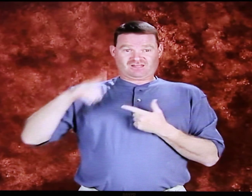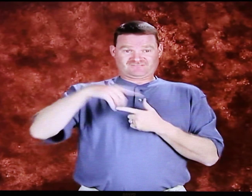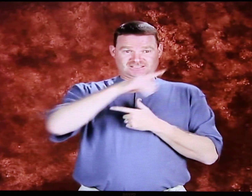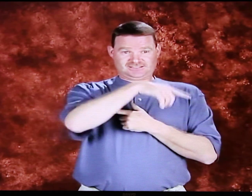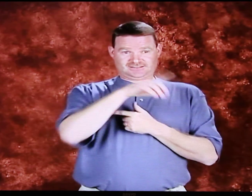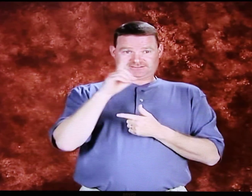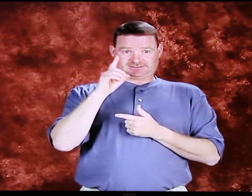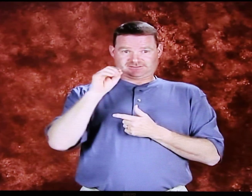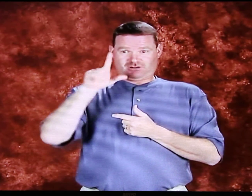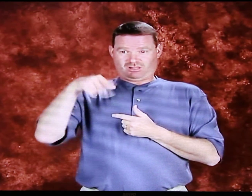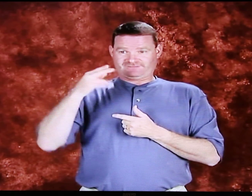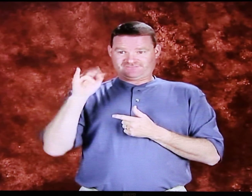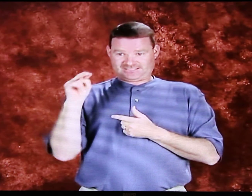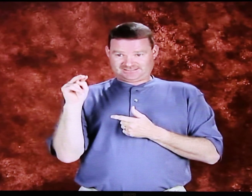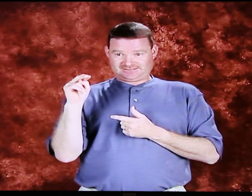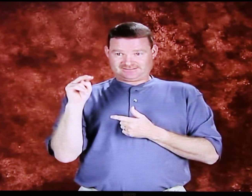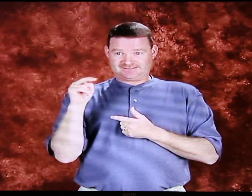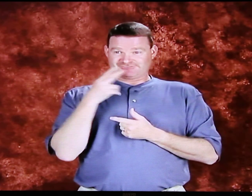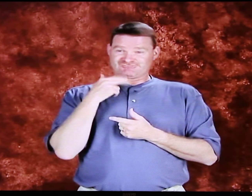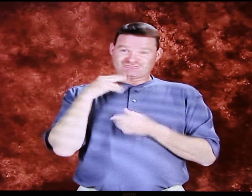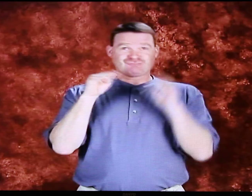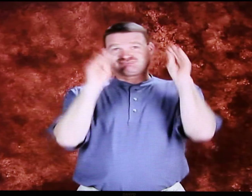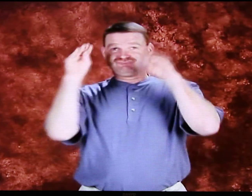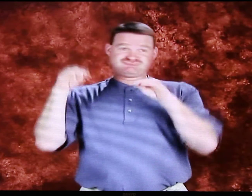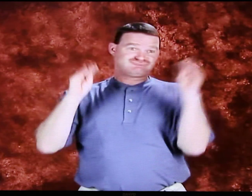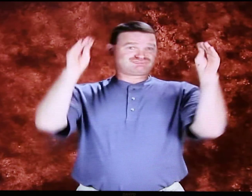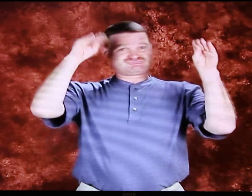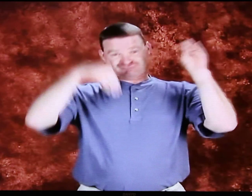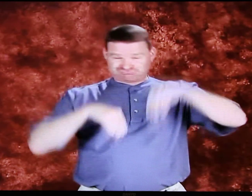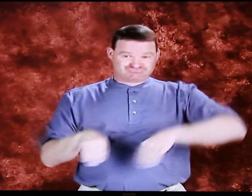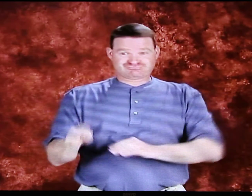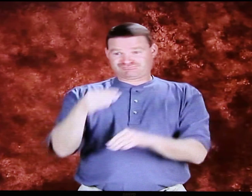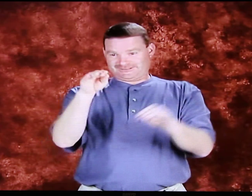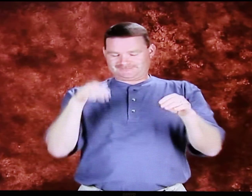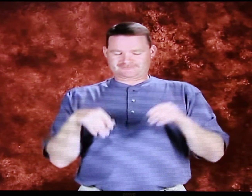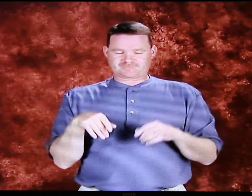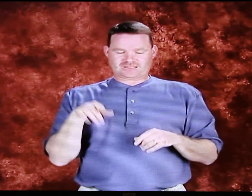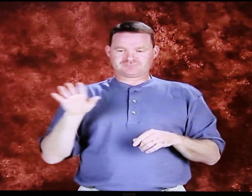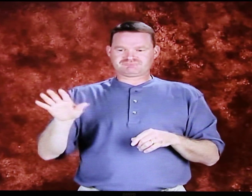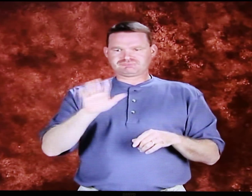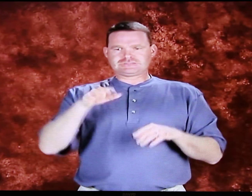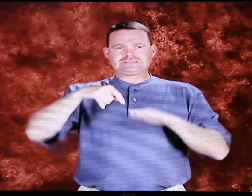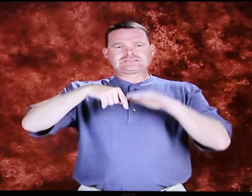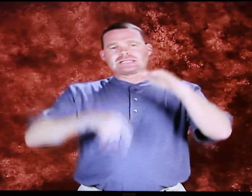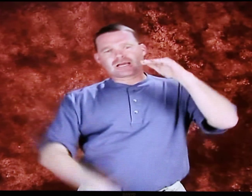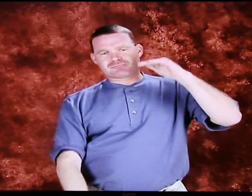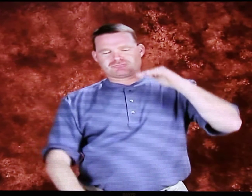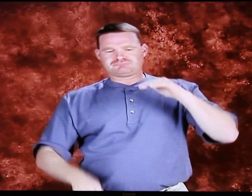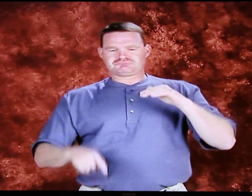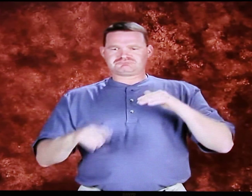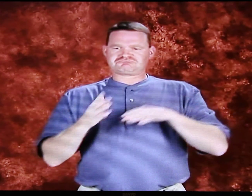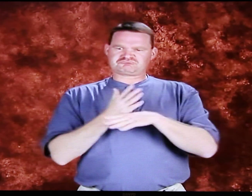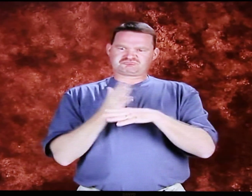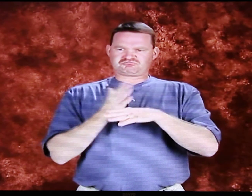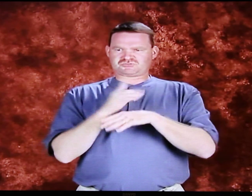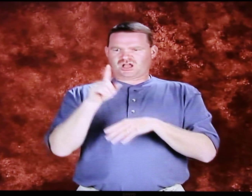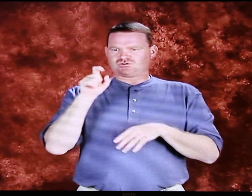large. We can also look at the dolphin, and they do tricks and they're very cute, but they can also